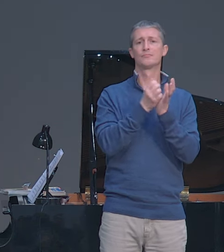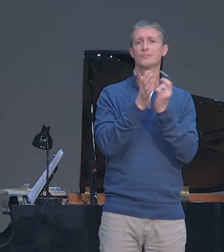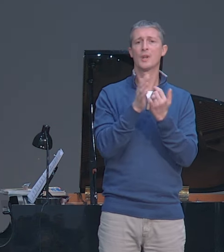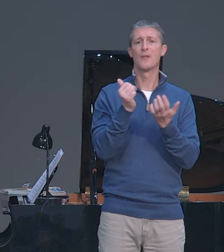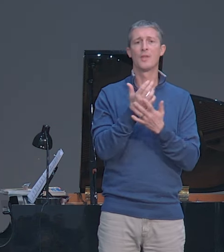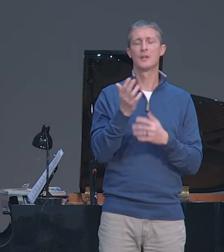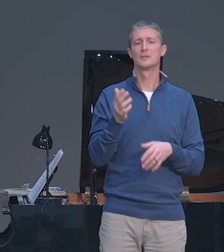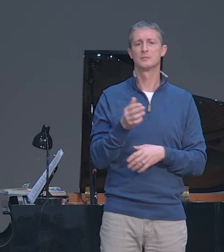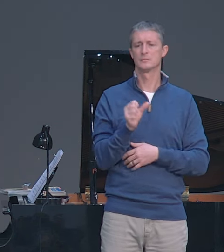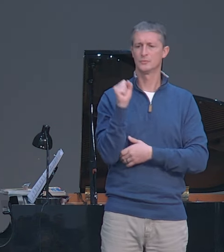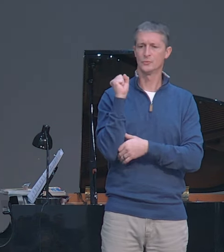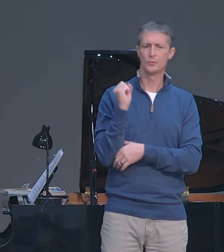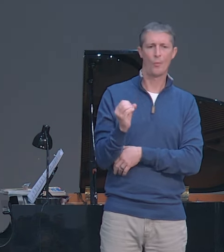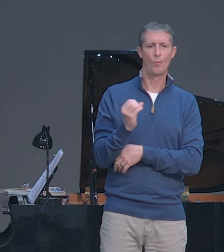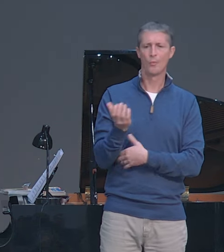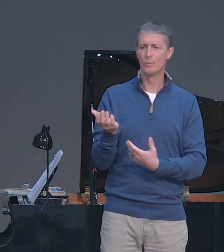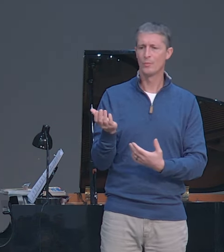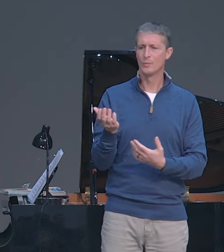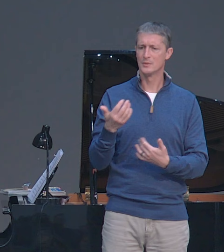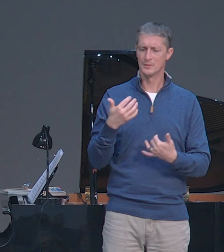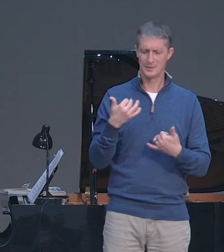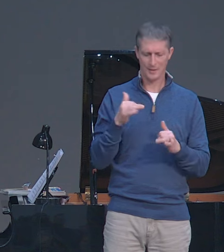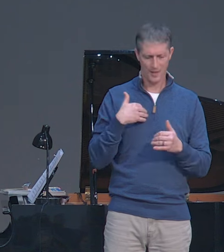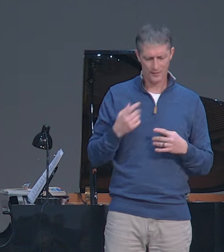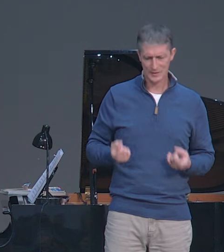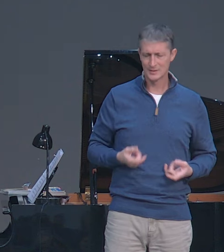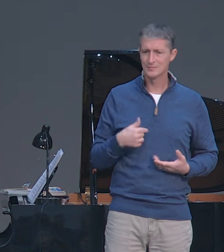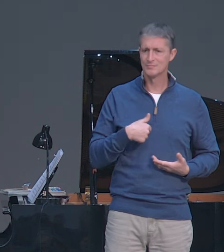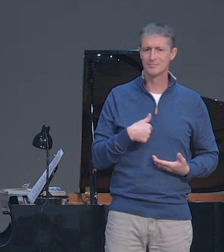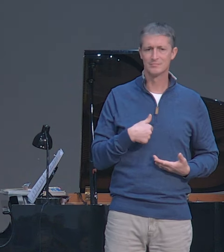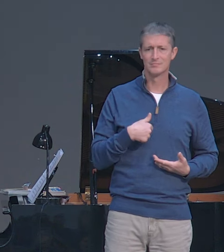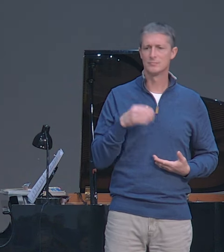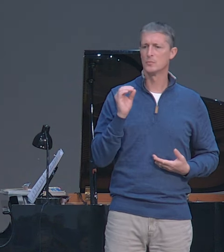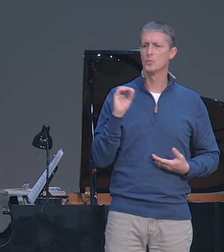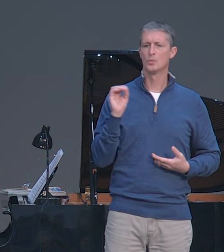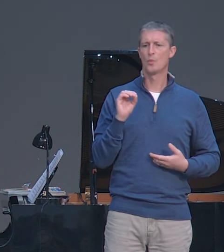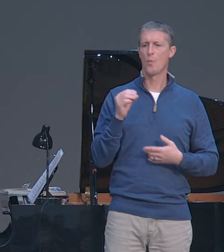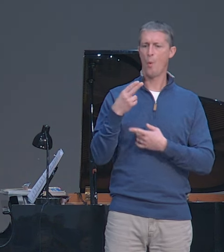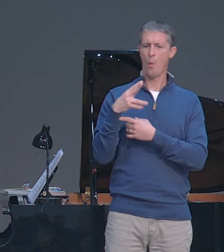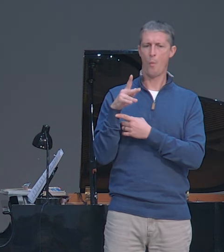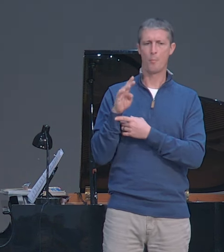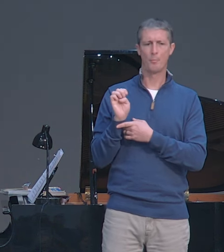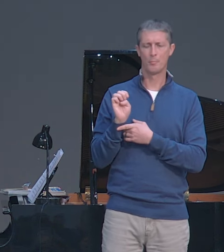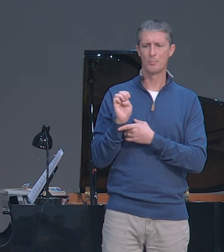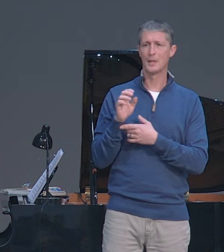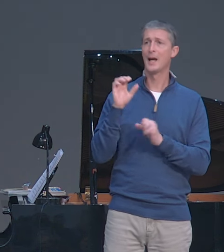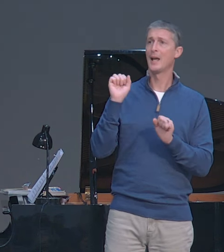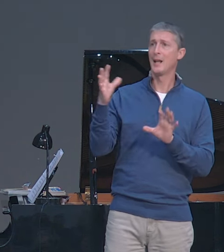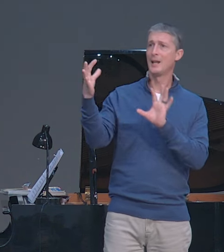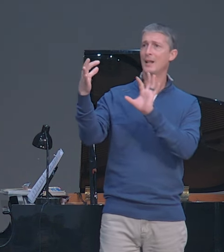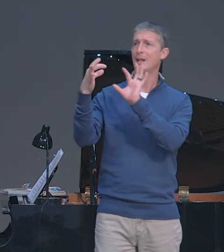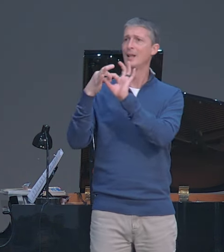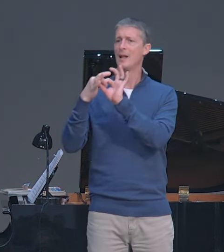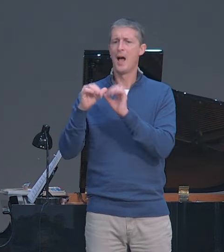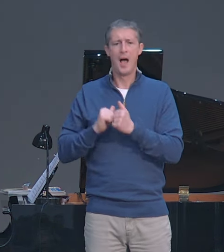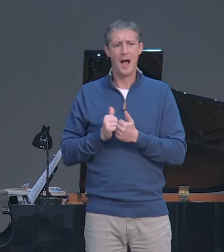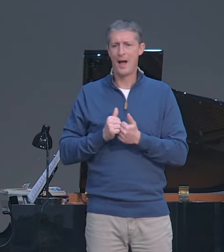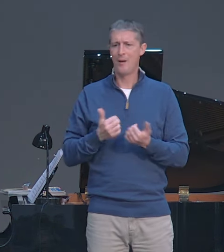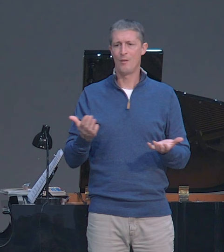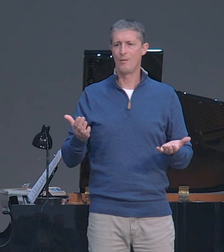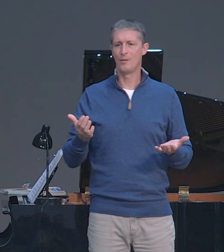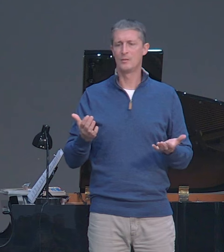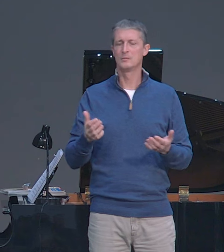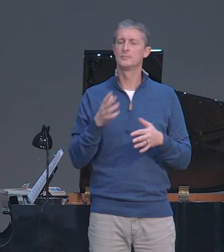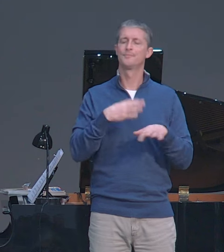our sins. We have no hope of ever being forgiven and reconciled to God. So it's